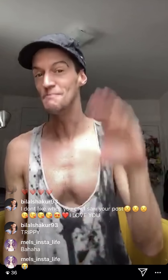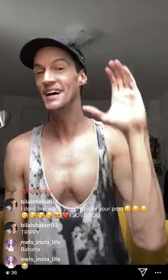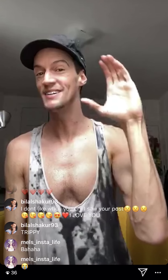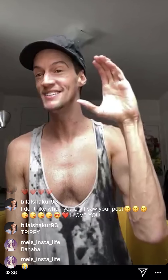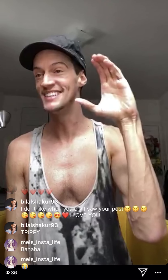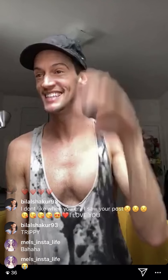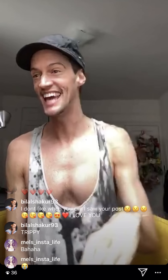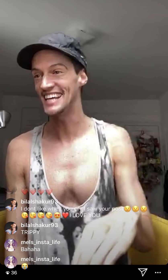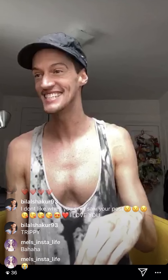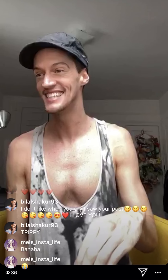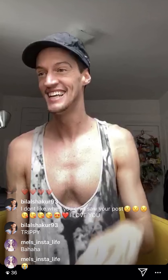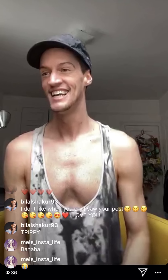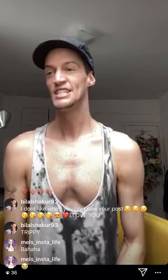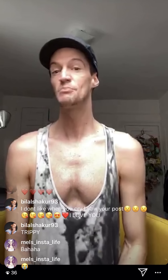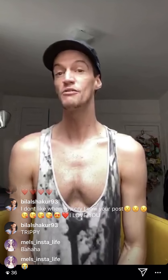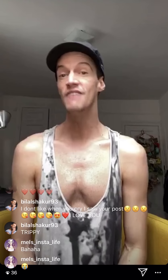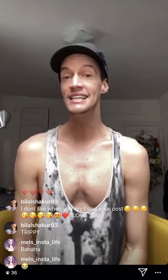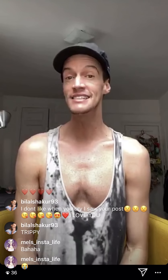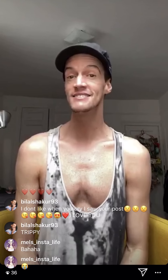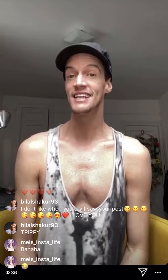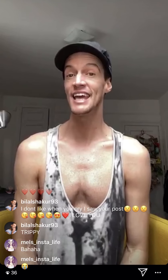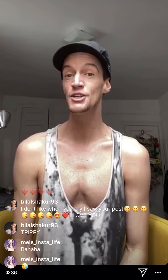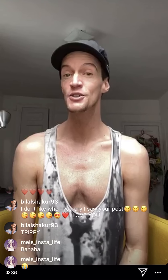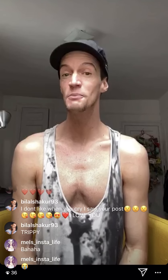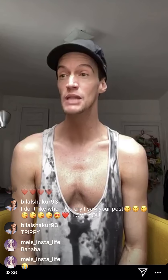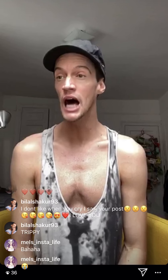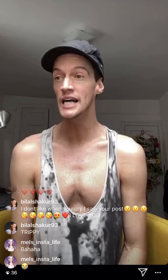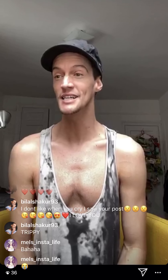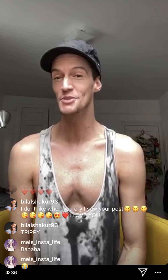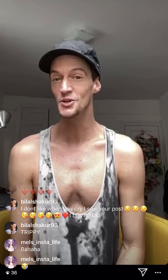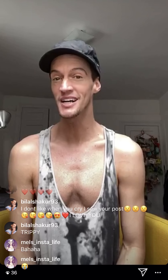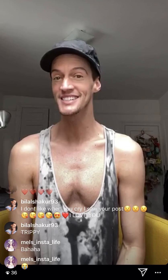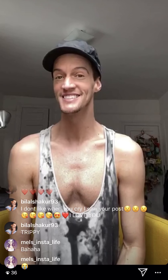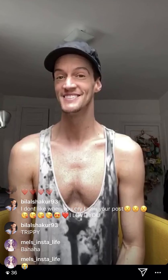Compel, yes. To prevent, hinder, block, obstruct.